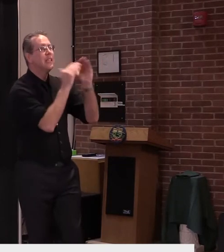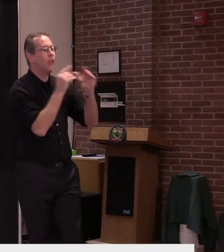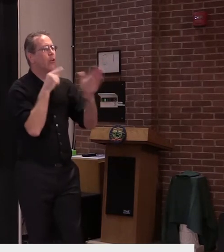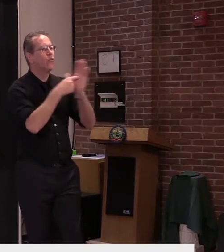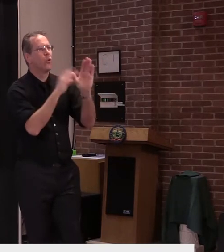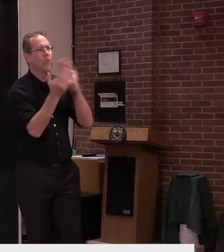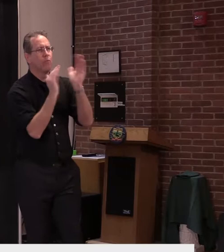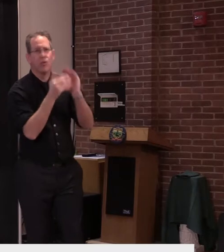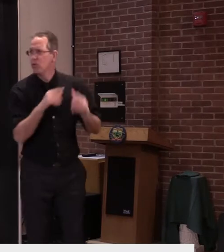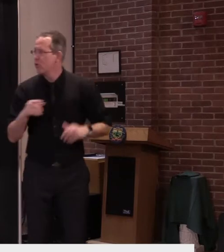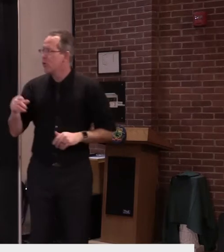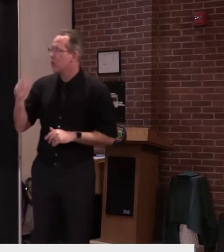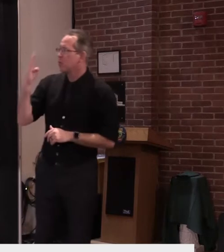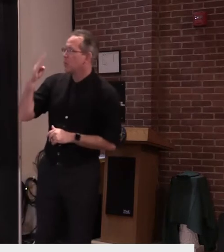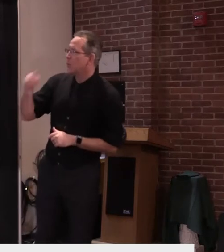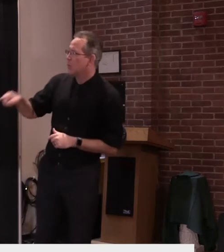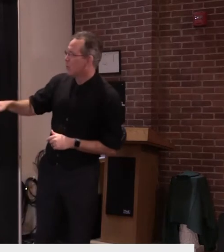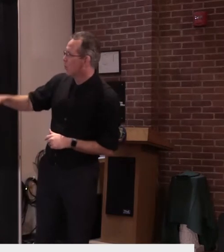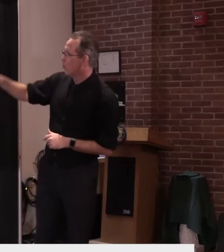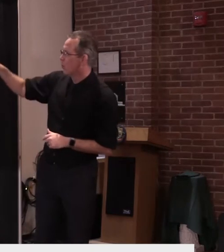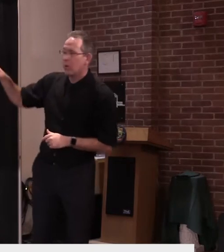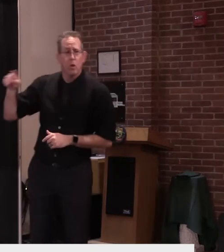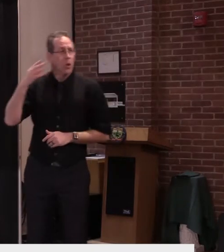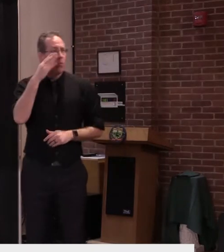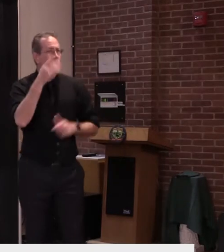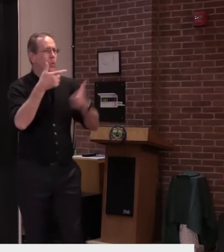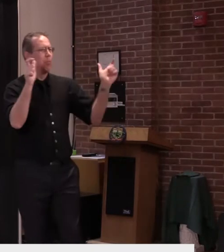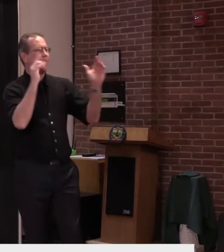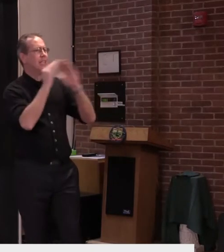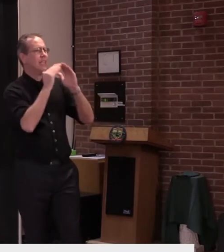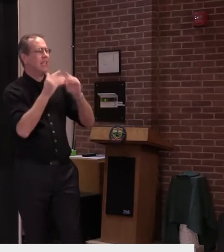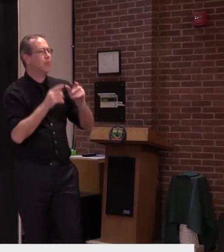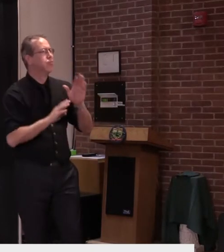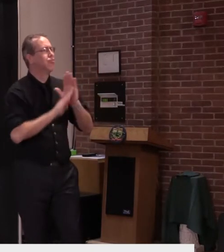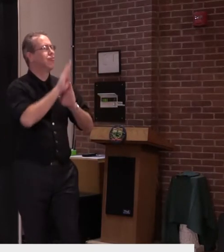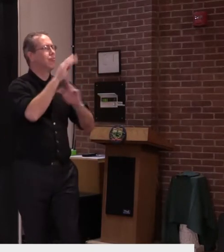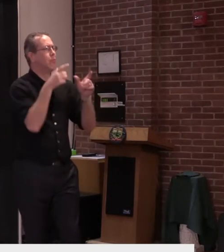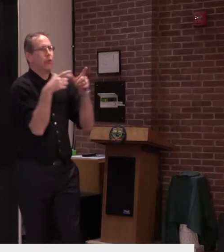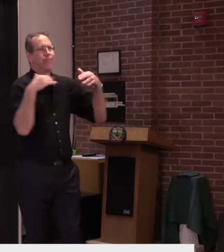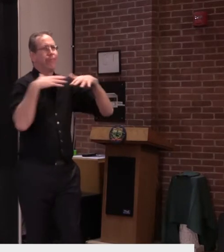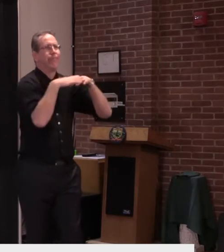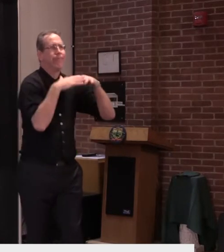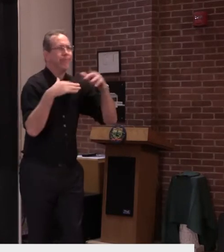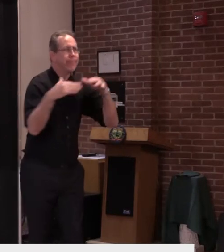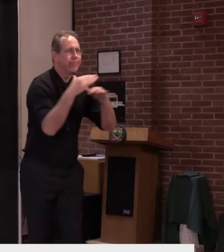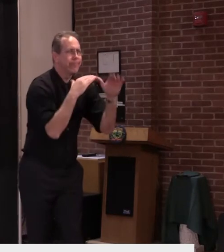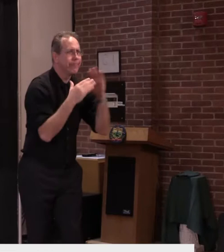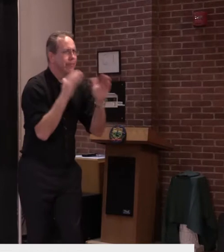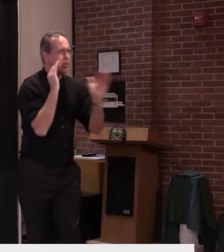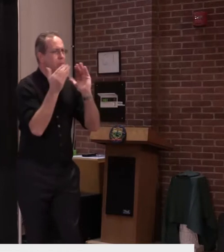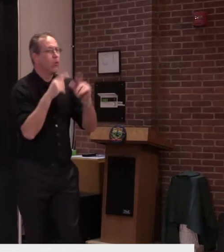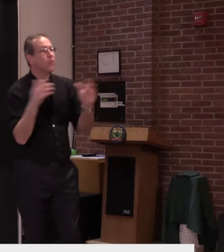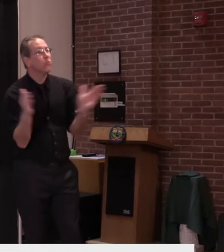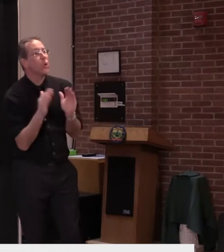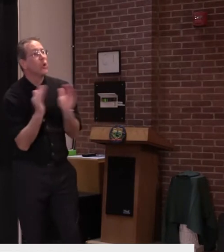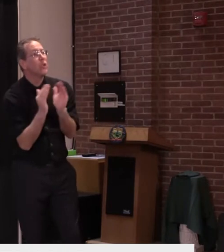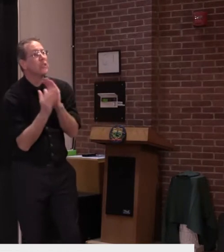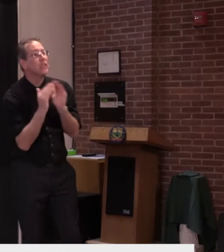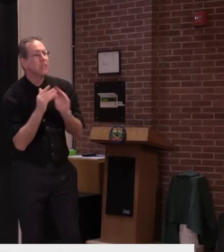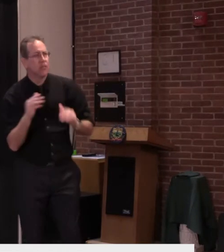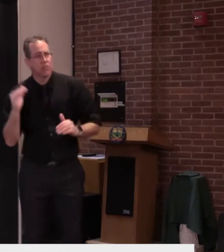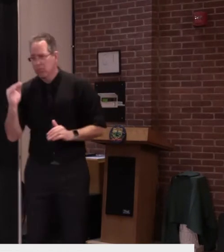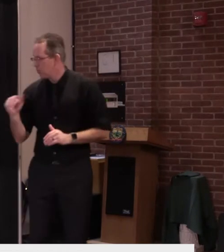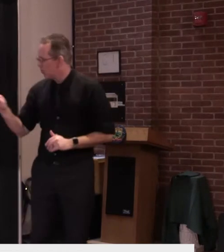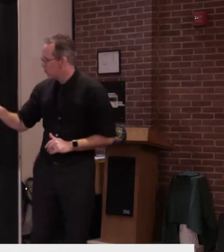disease prevalence. And throughout the entire pandemic, these two measurements have moved at different times with each other, but they've always caught up over